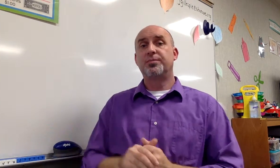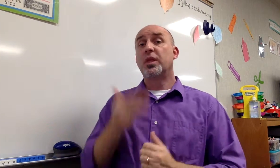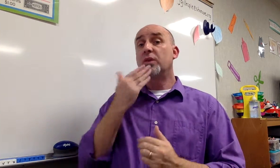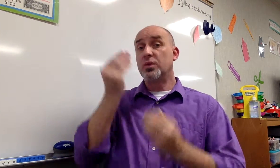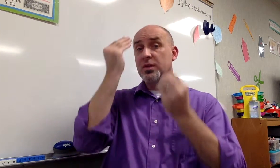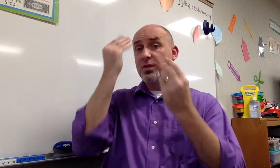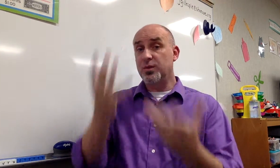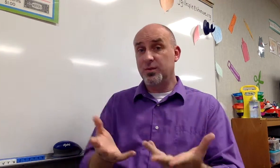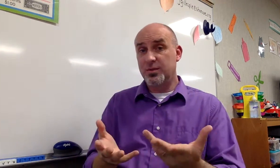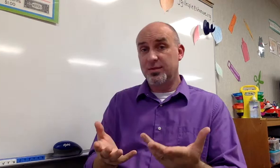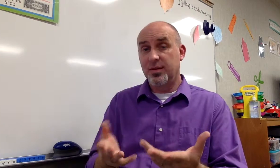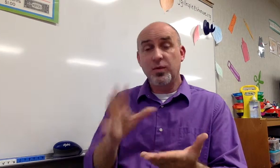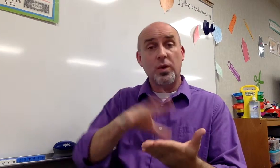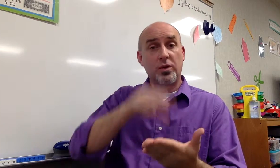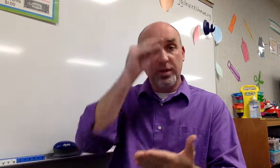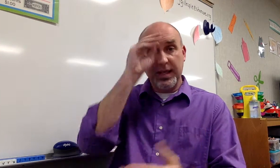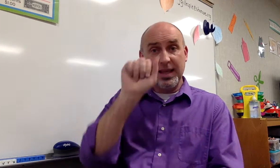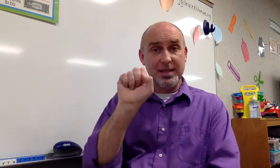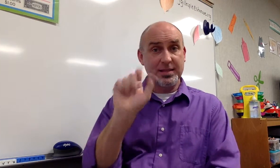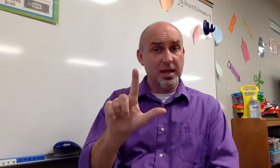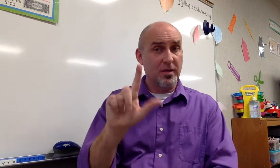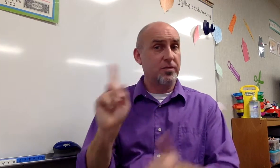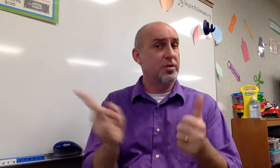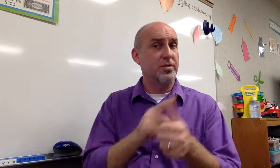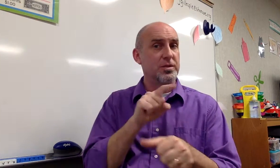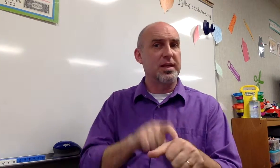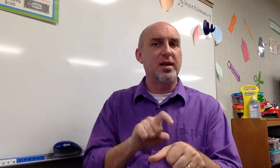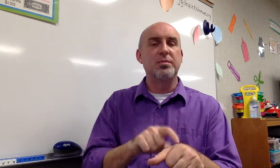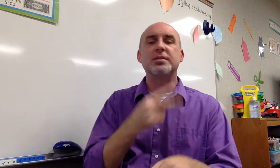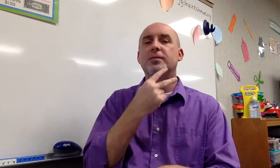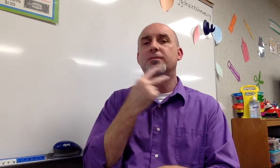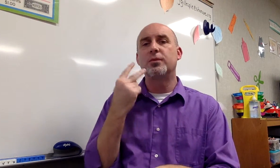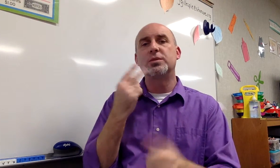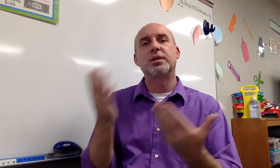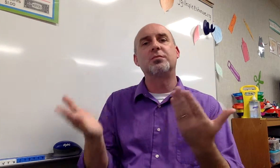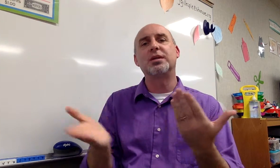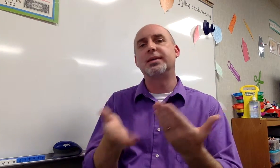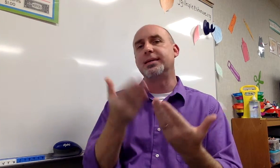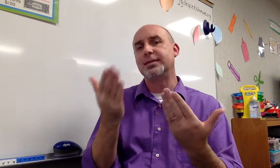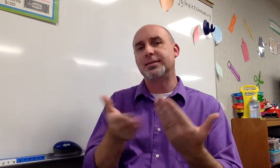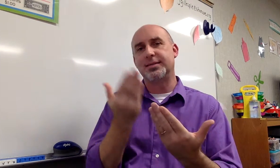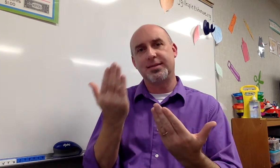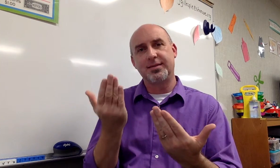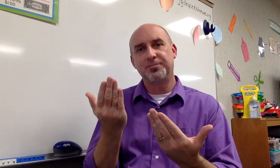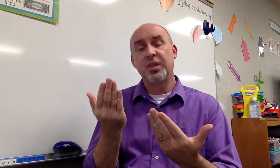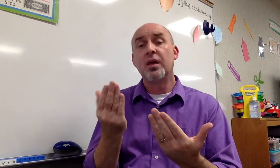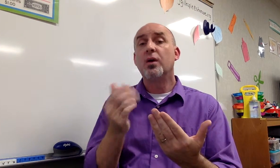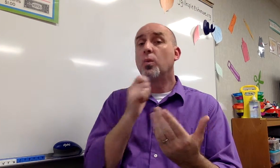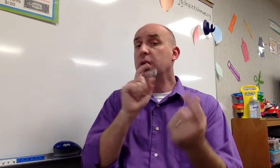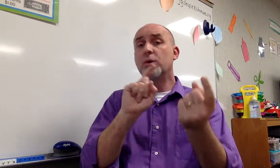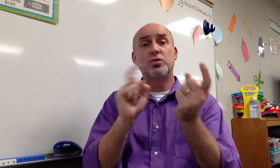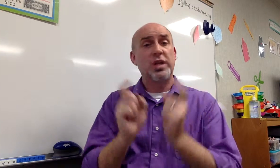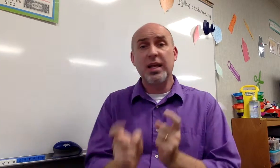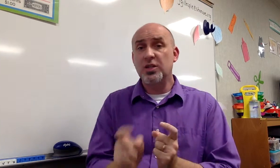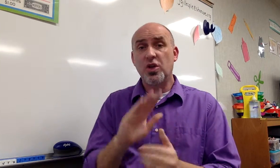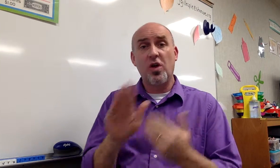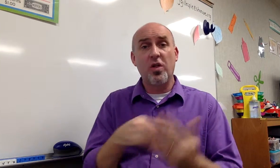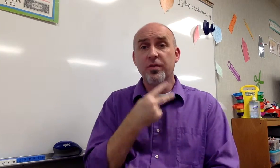The good news, if you are learning ASL for the first time, is that verbs are going to be easy. We don't change all the